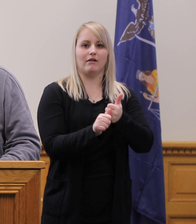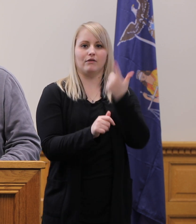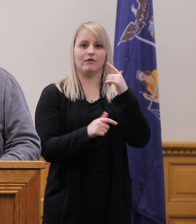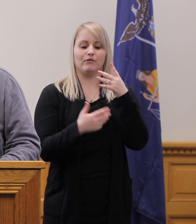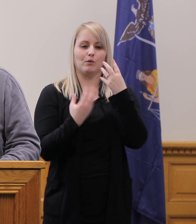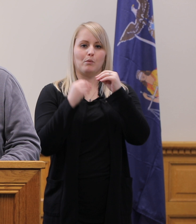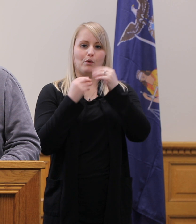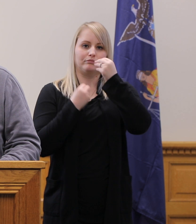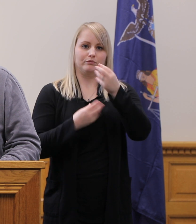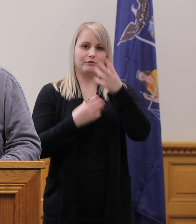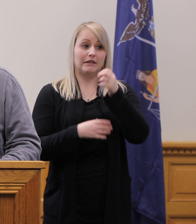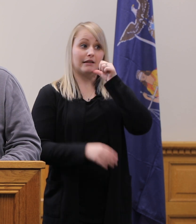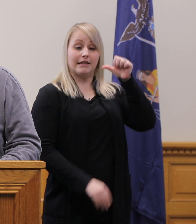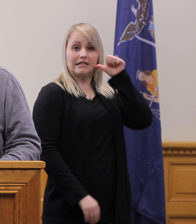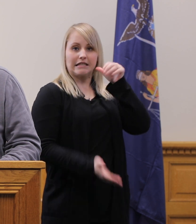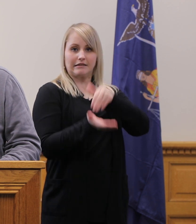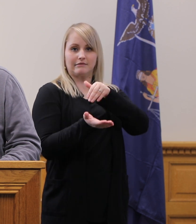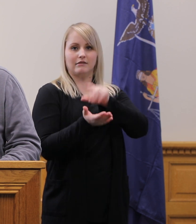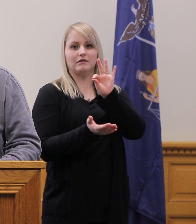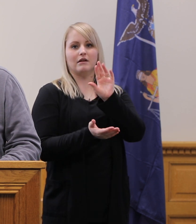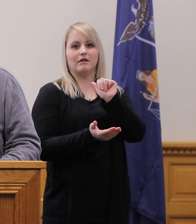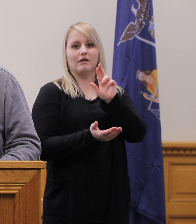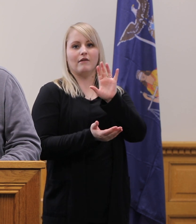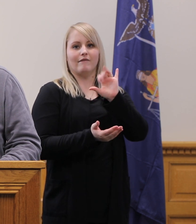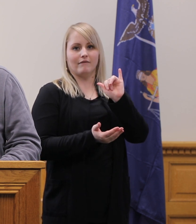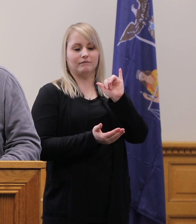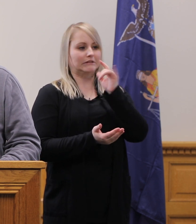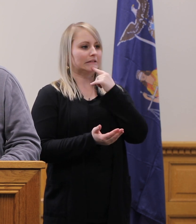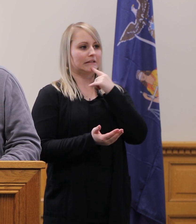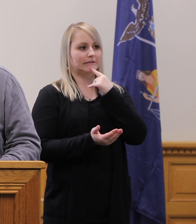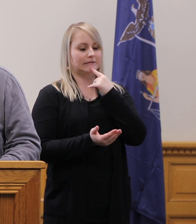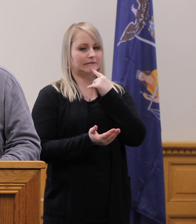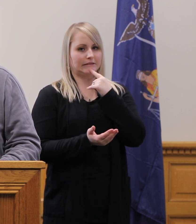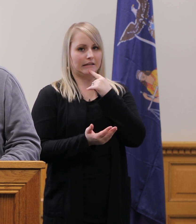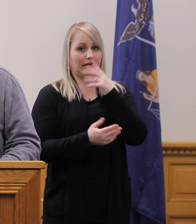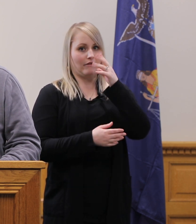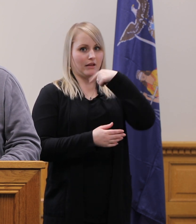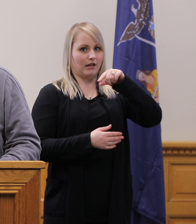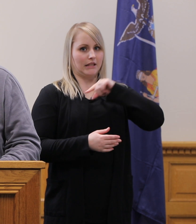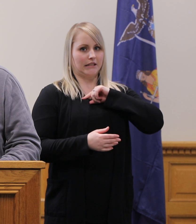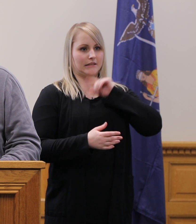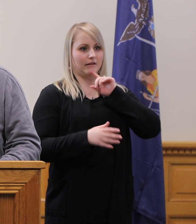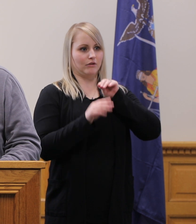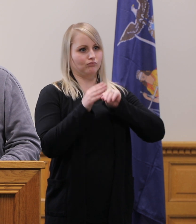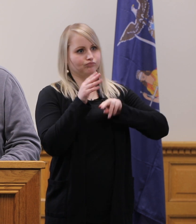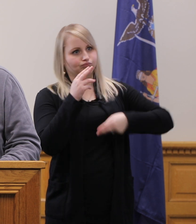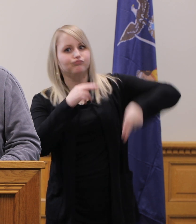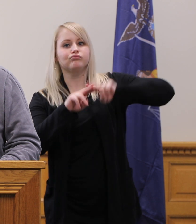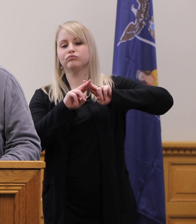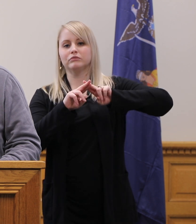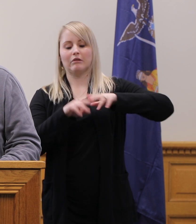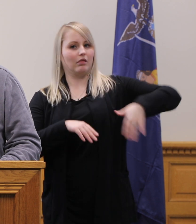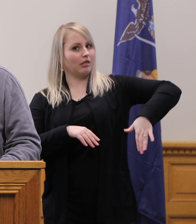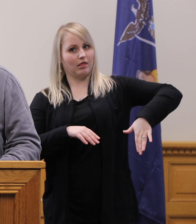Yesterday, Dr. Fauci stated that we haven't seen the post-Thanksgiving surge yet, and that everyone should be prepared for the pandemic to keep getting